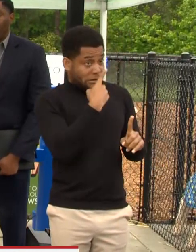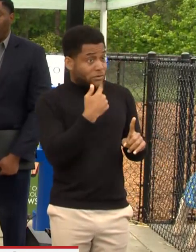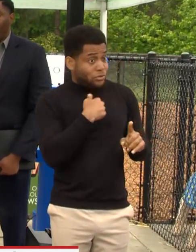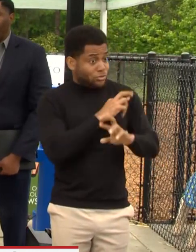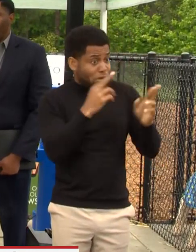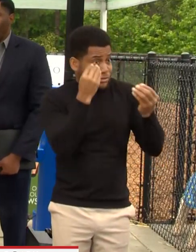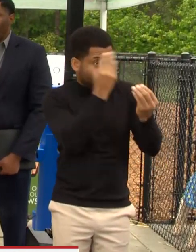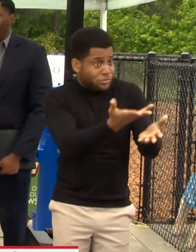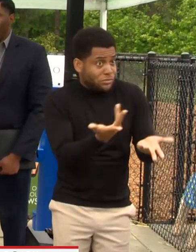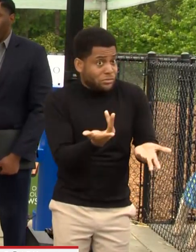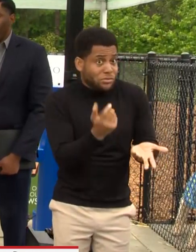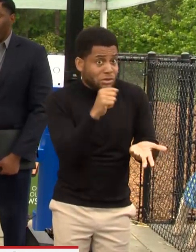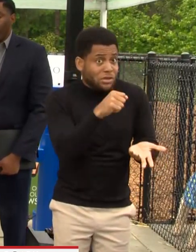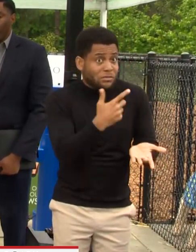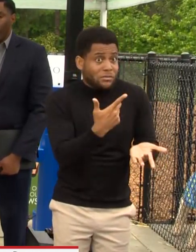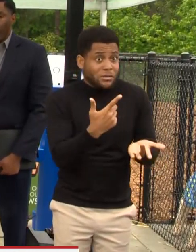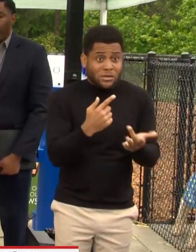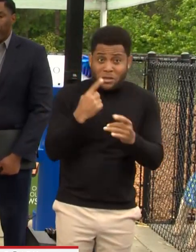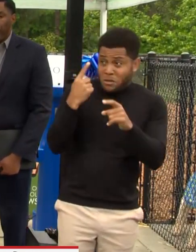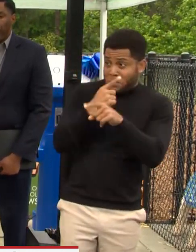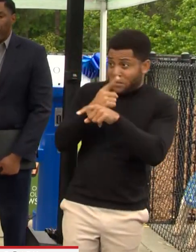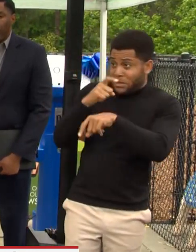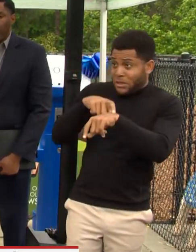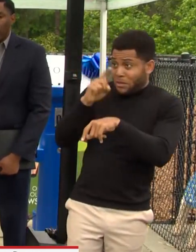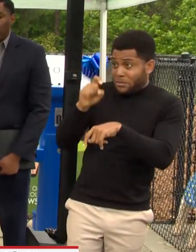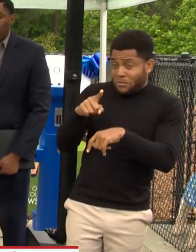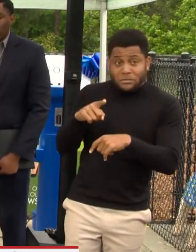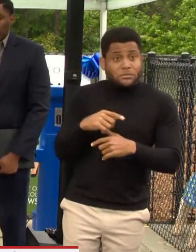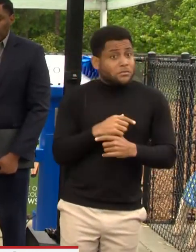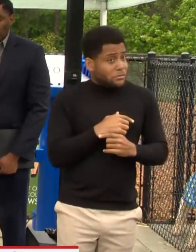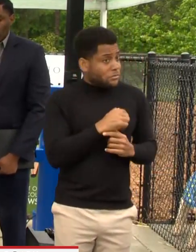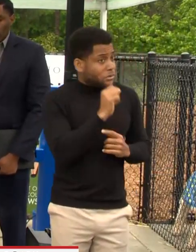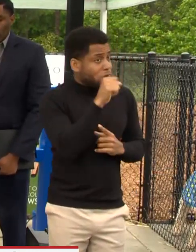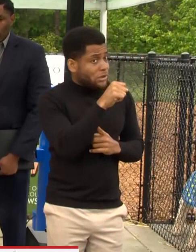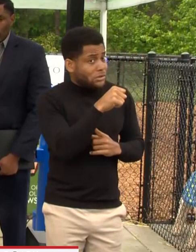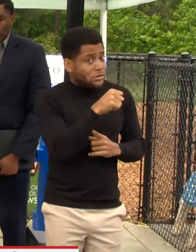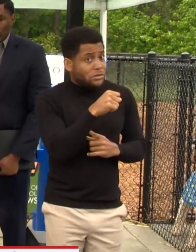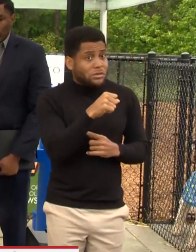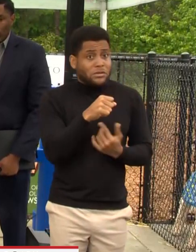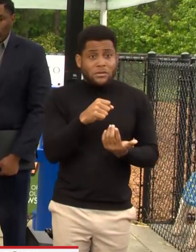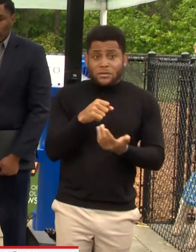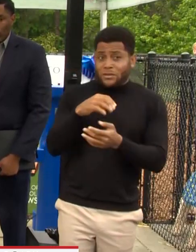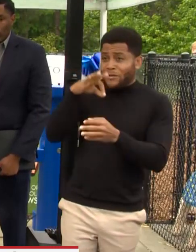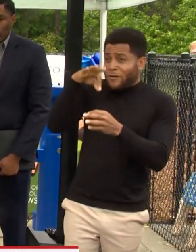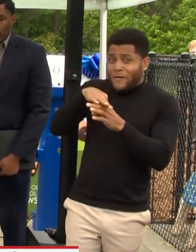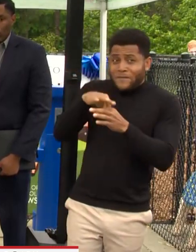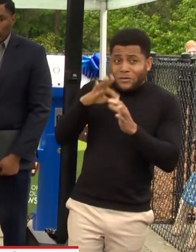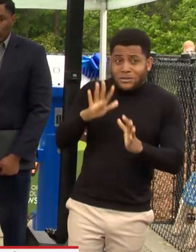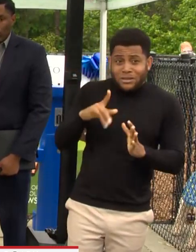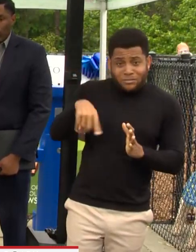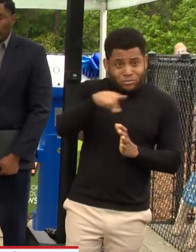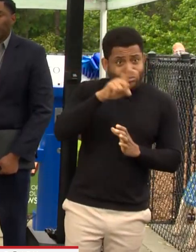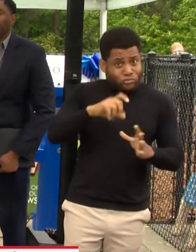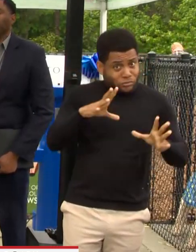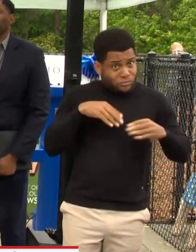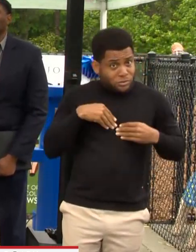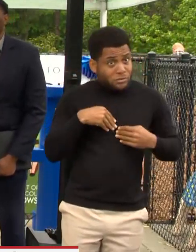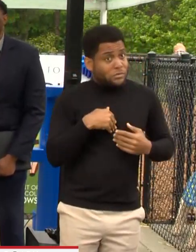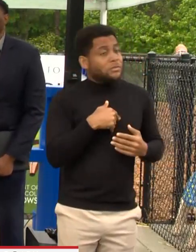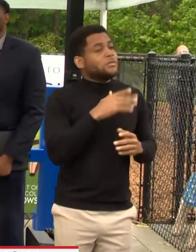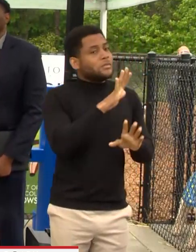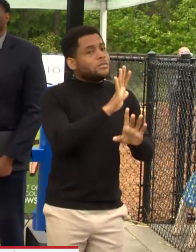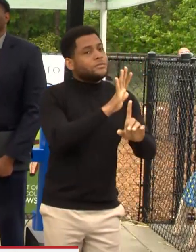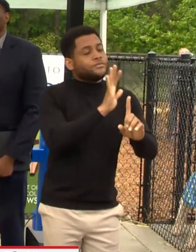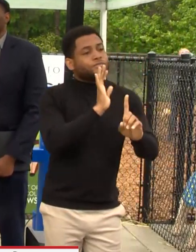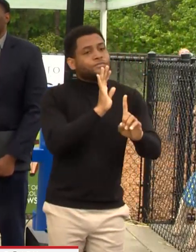In a timely manner. Yes. And voters should be okay with that. Listen, voters have